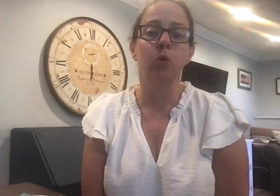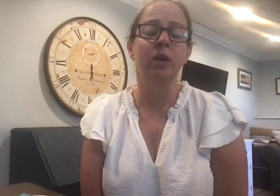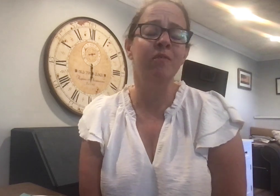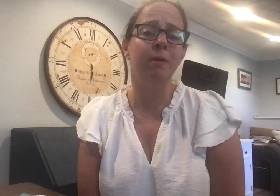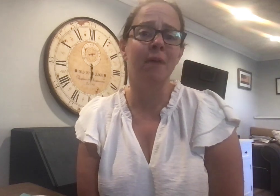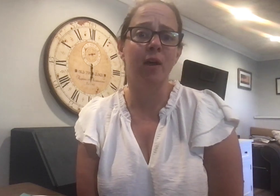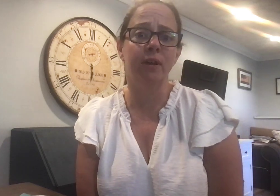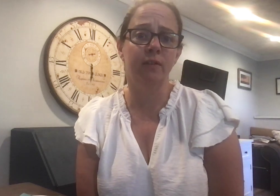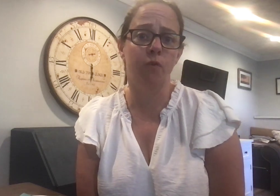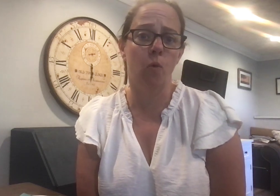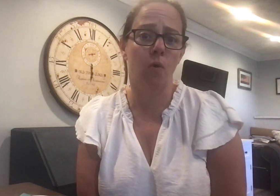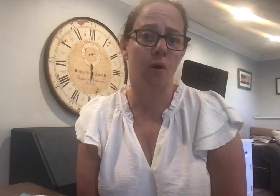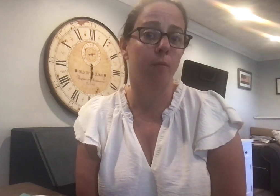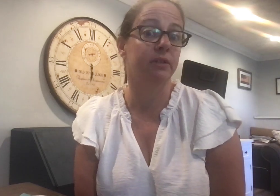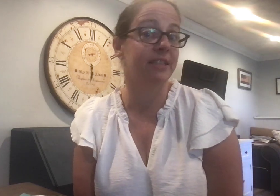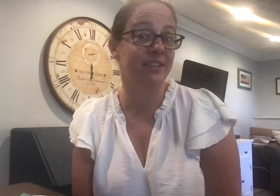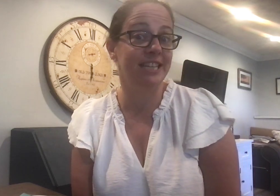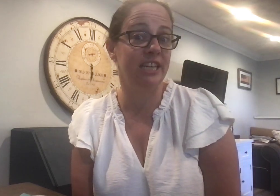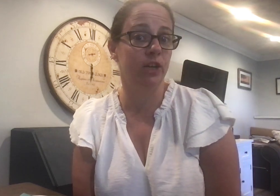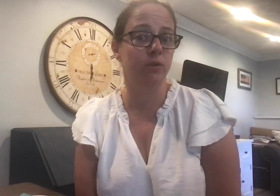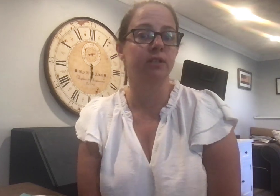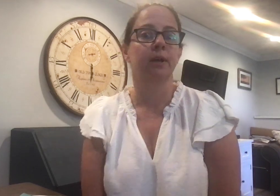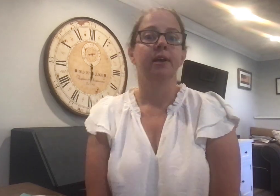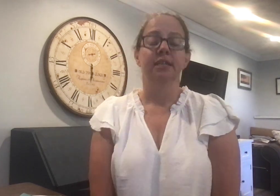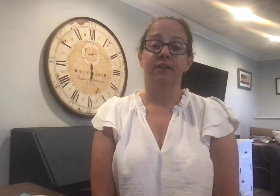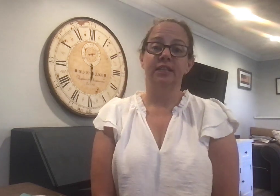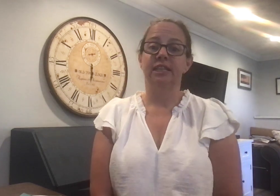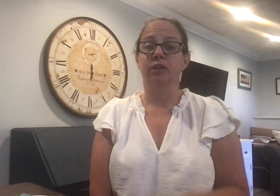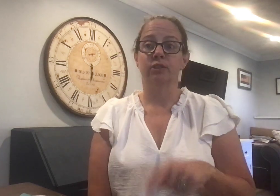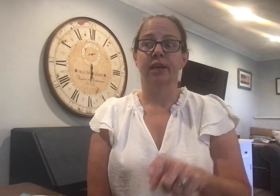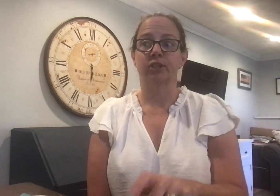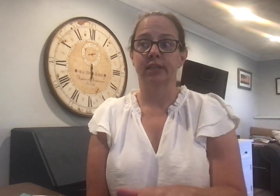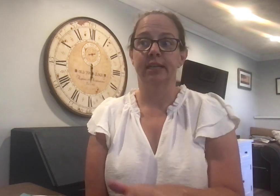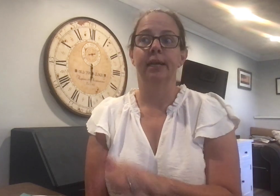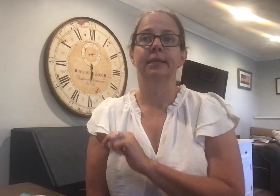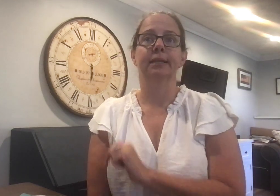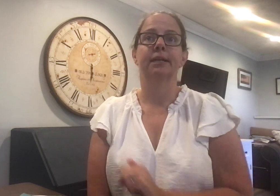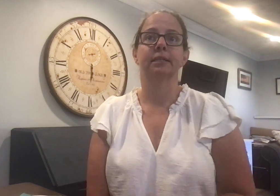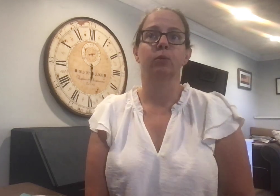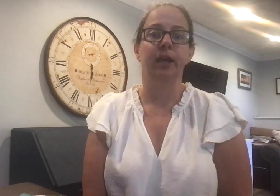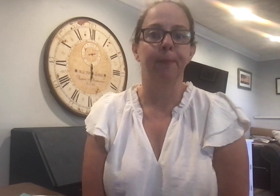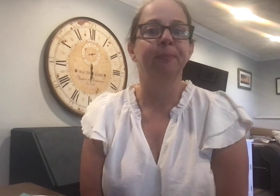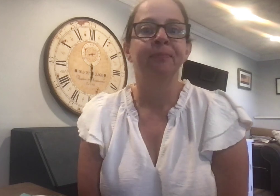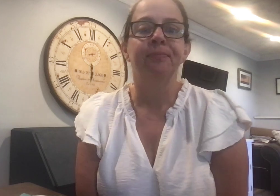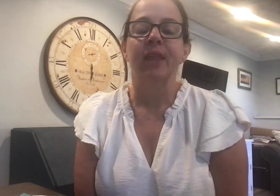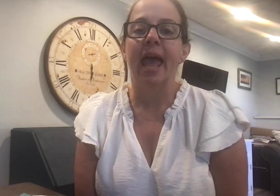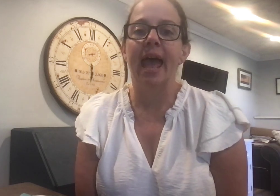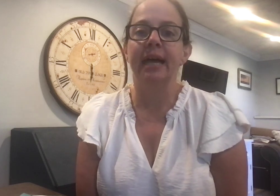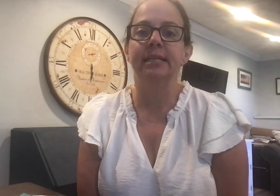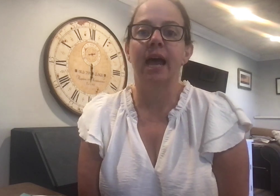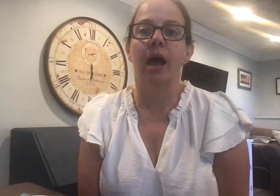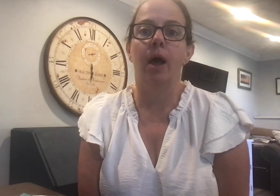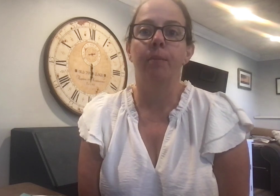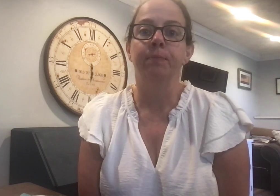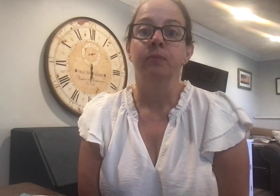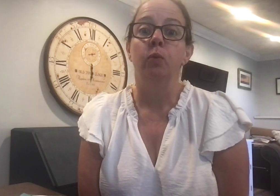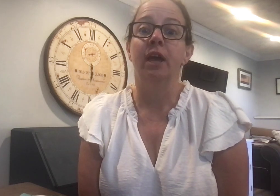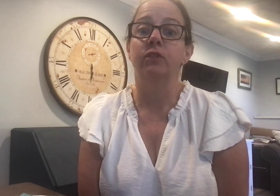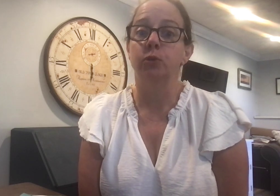have been married for almost 17 years actually next week. And we have 2